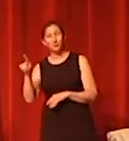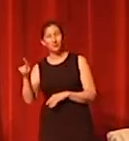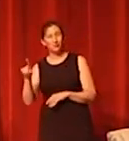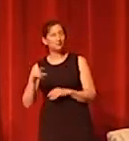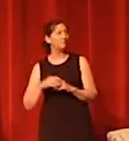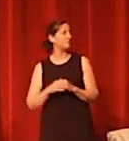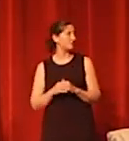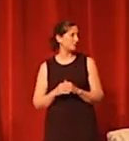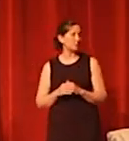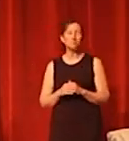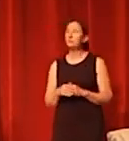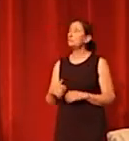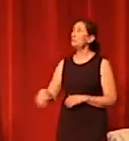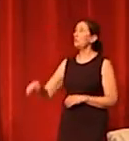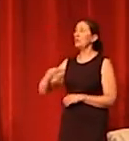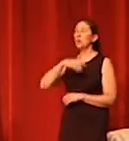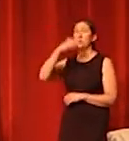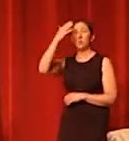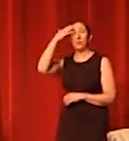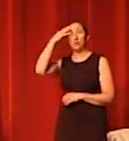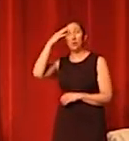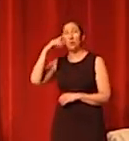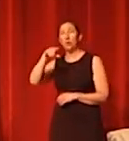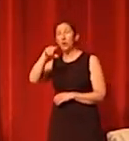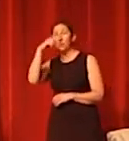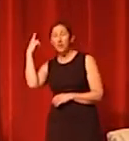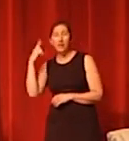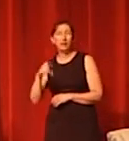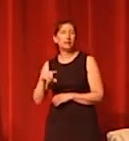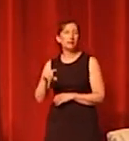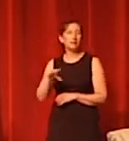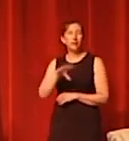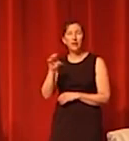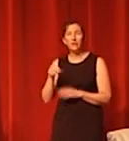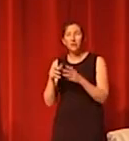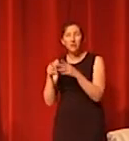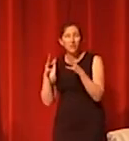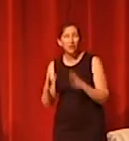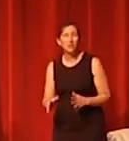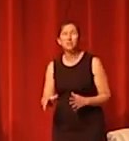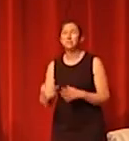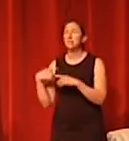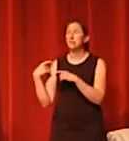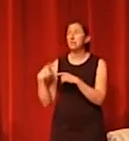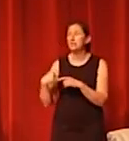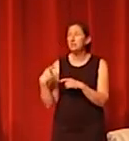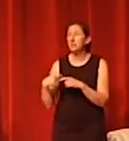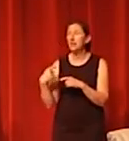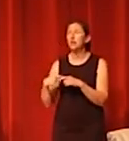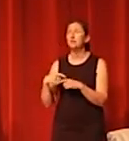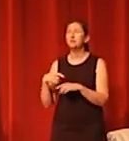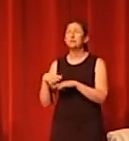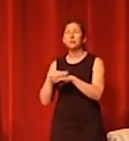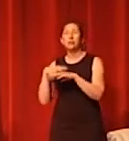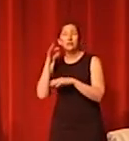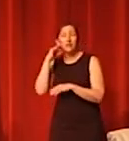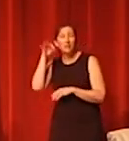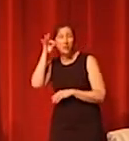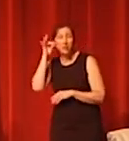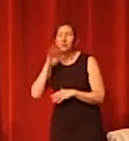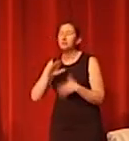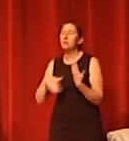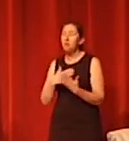know that African Americans or Blacks, Hispanics, as well as Native Americans are impacted by Alzheimer's disease